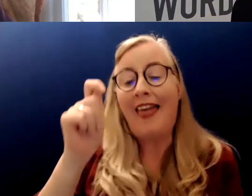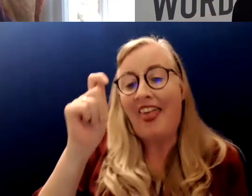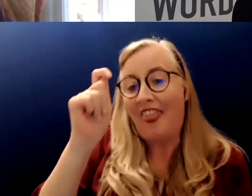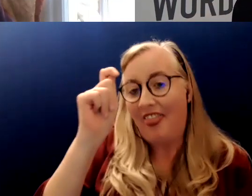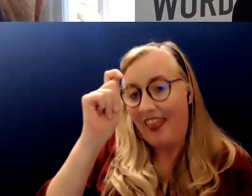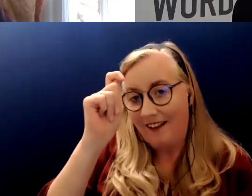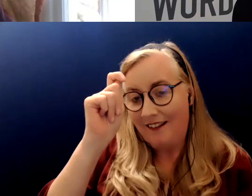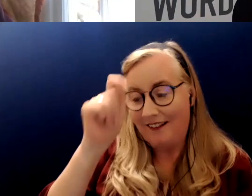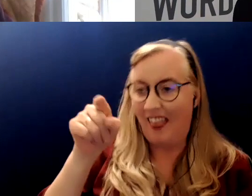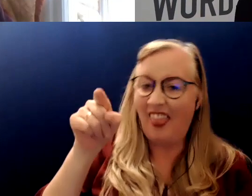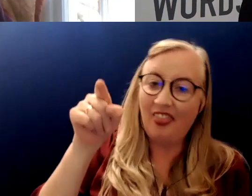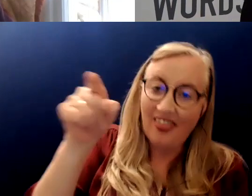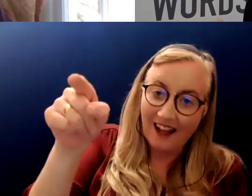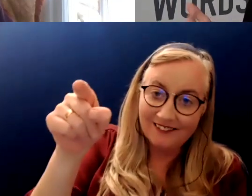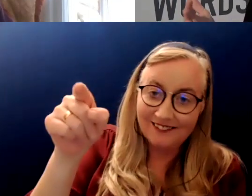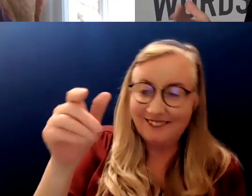world